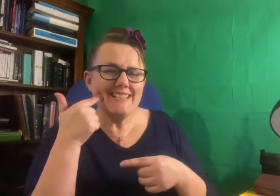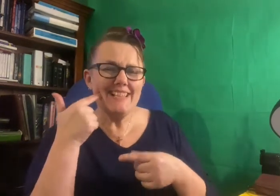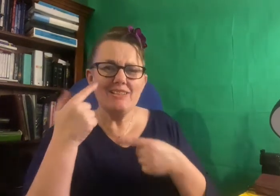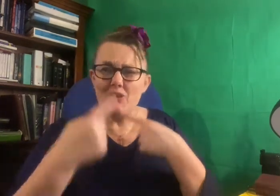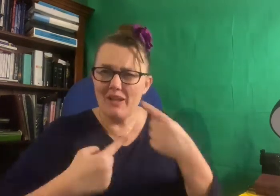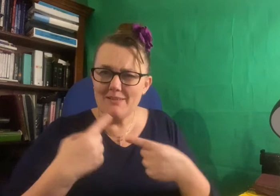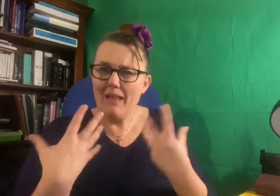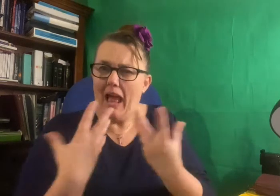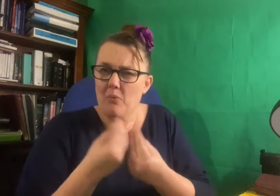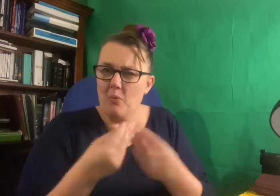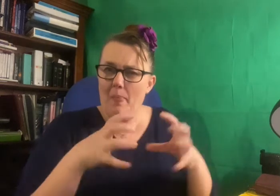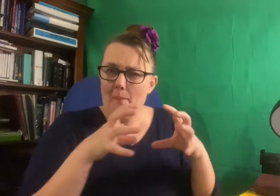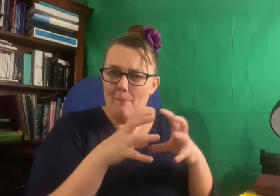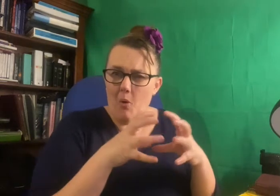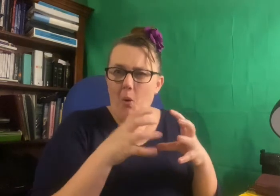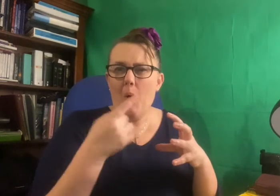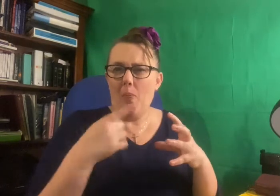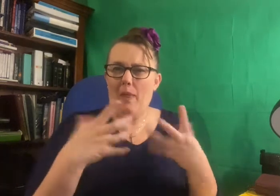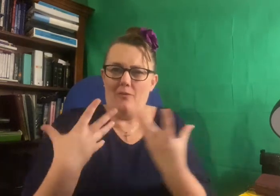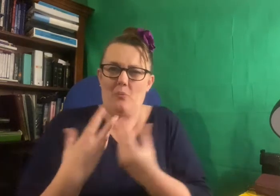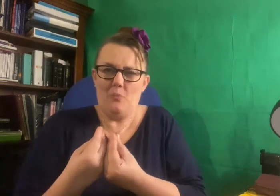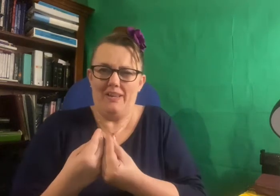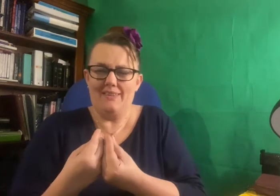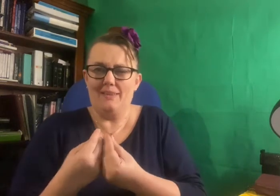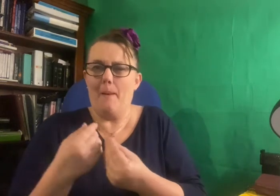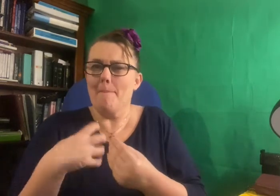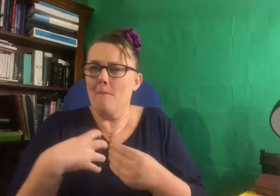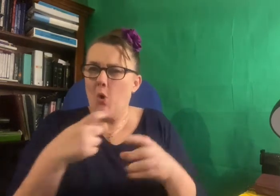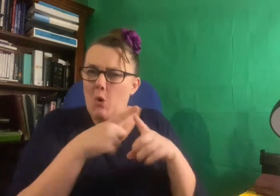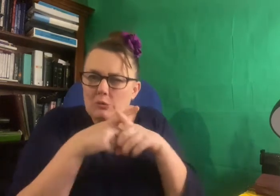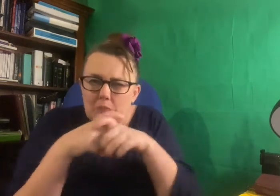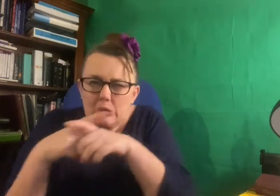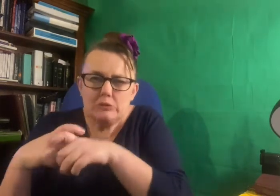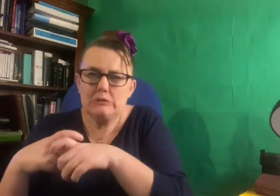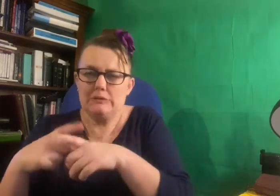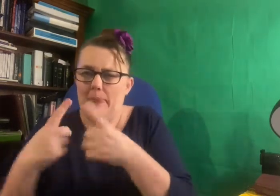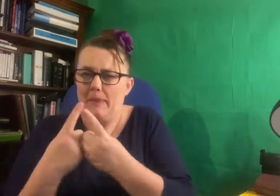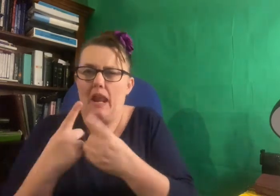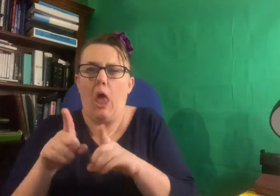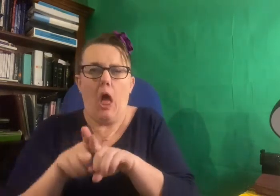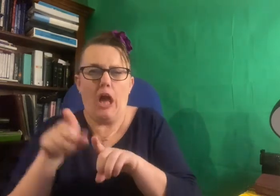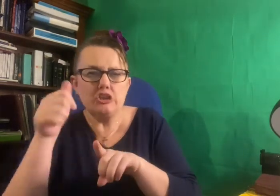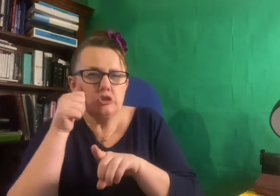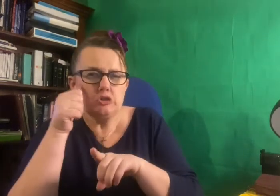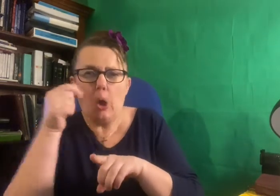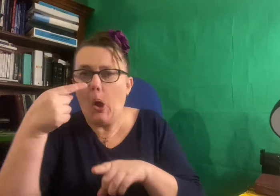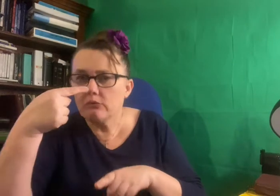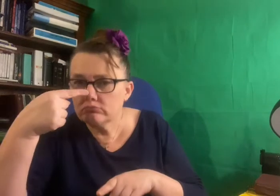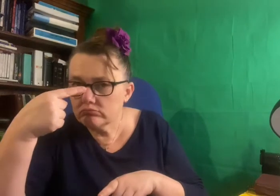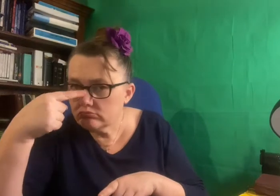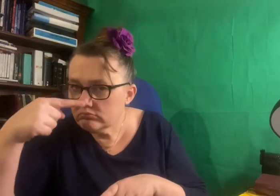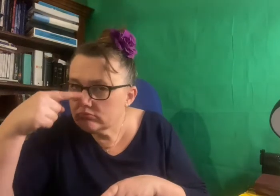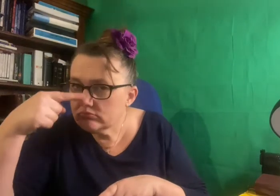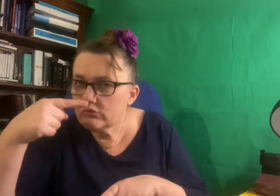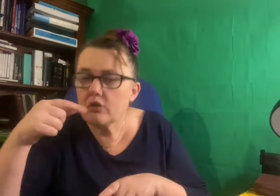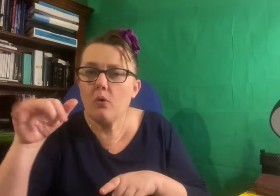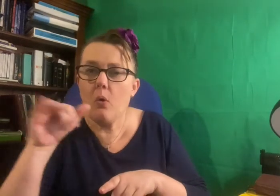more easier to explain with the ball than it is with more complex structures such as your nose or